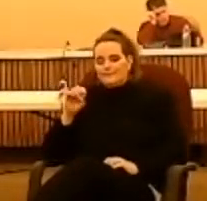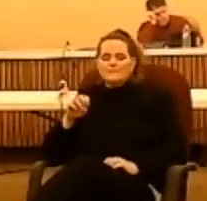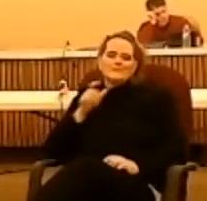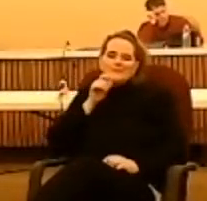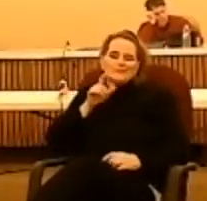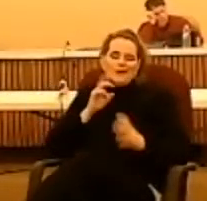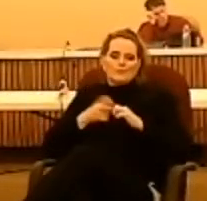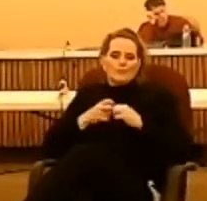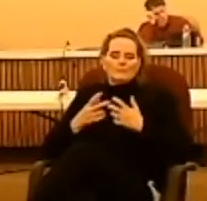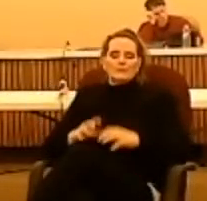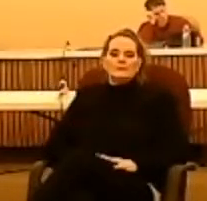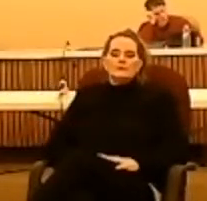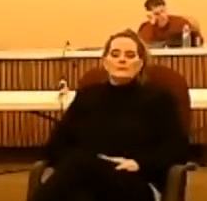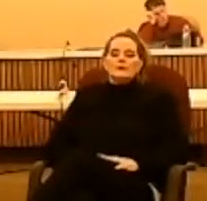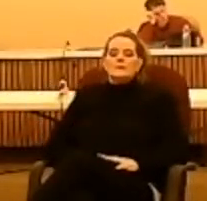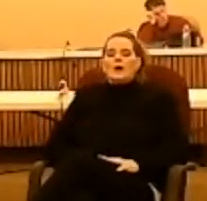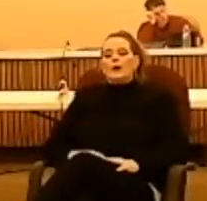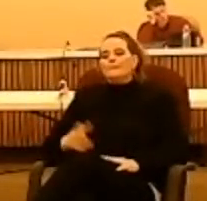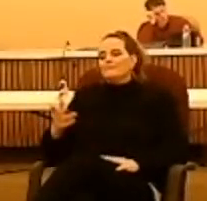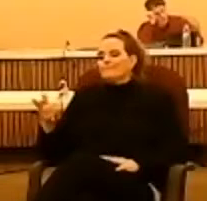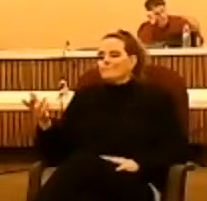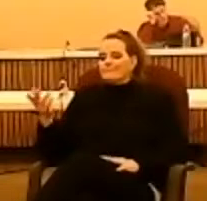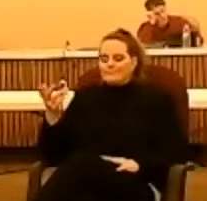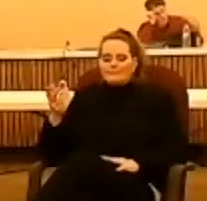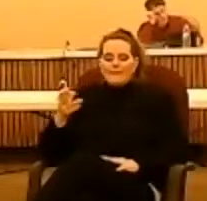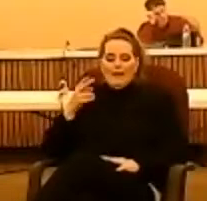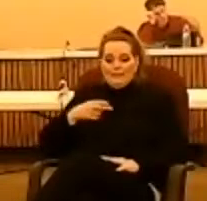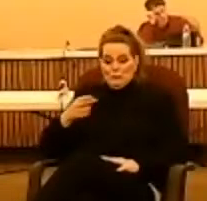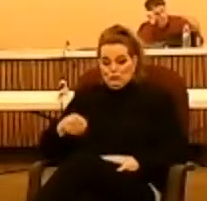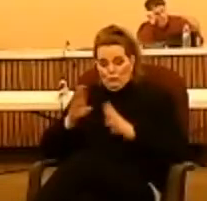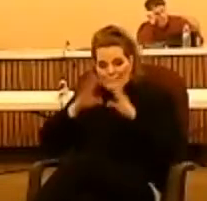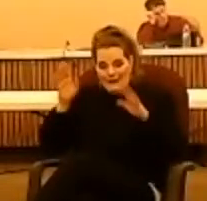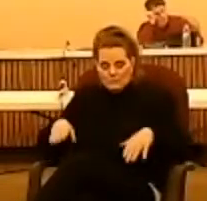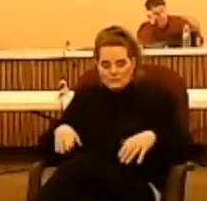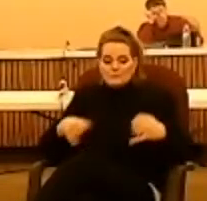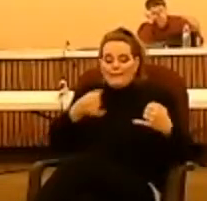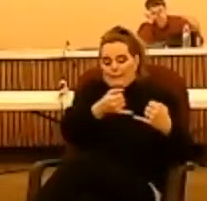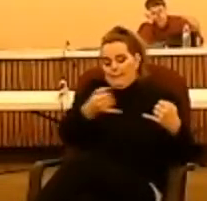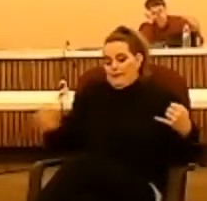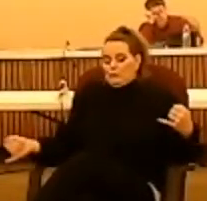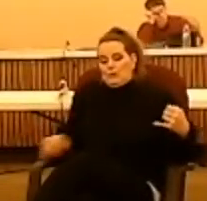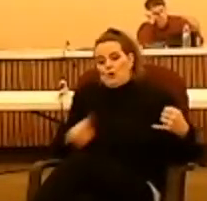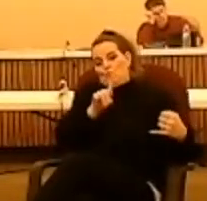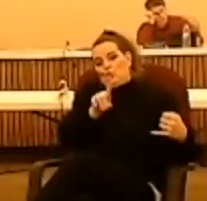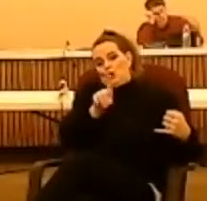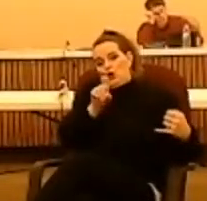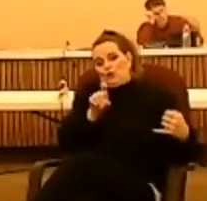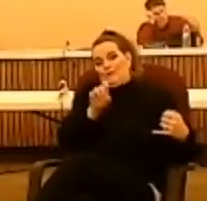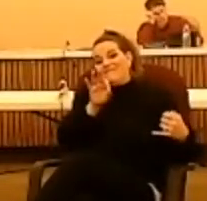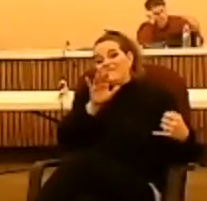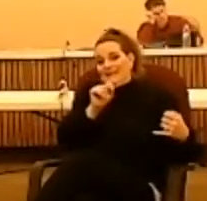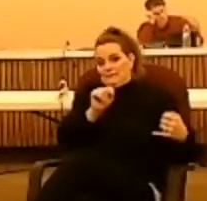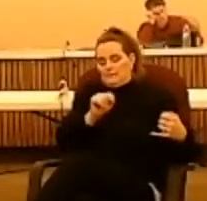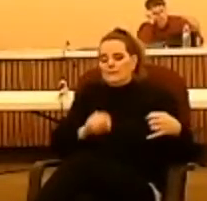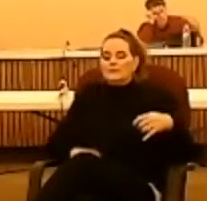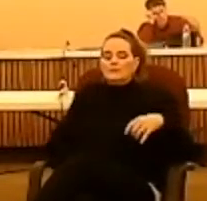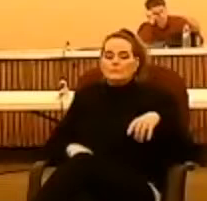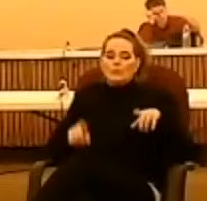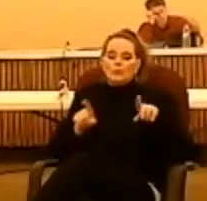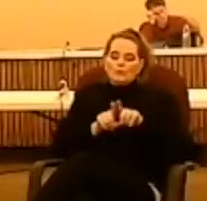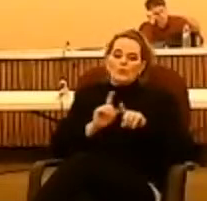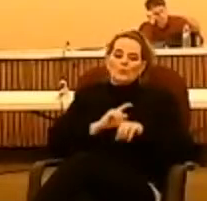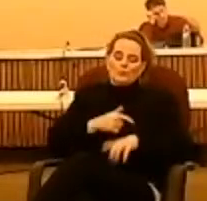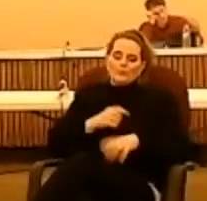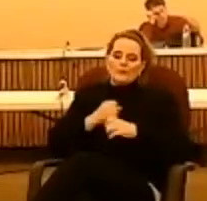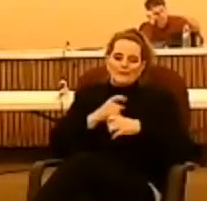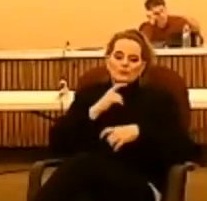As far as the historic houses, the boundary for that is 100 feet. So one of the things we'll also make sure